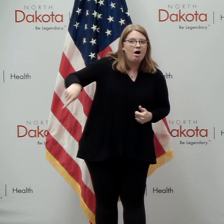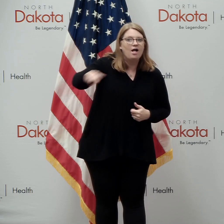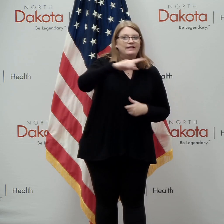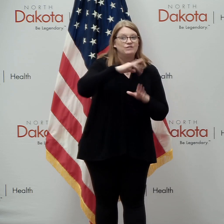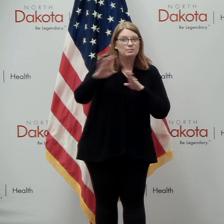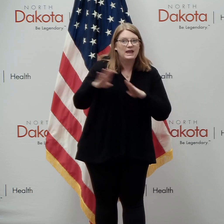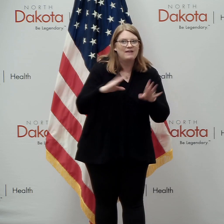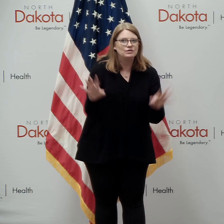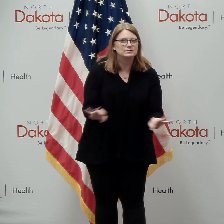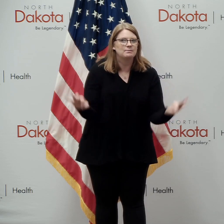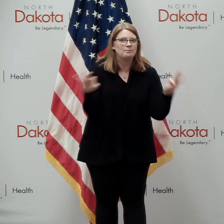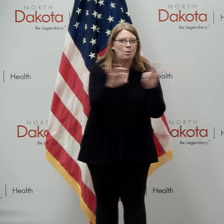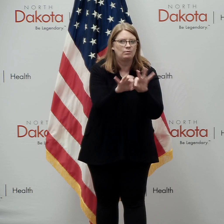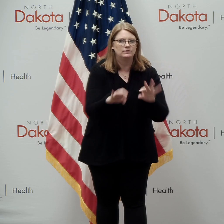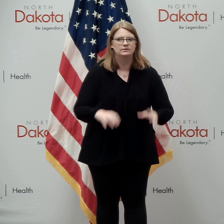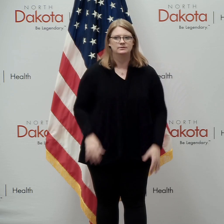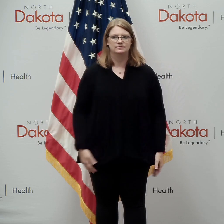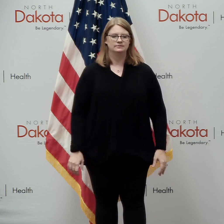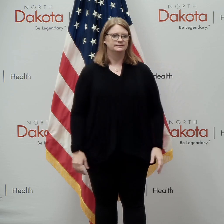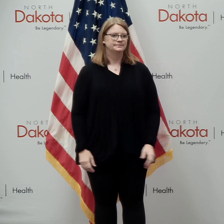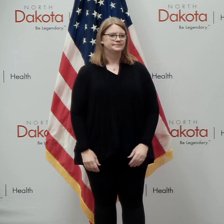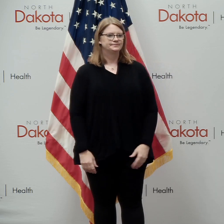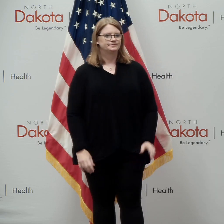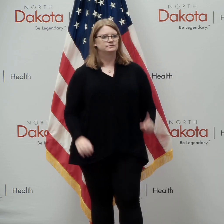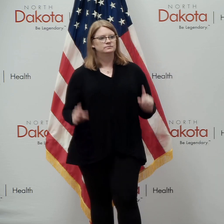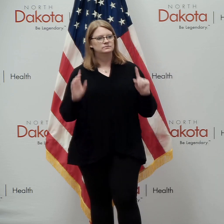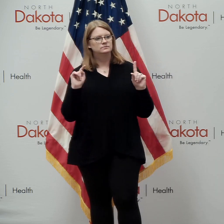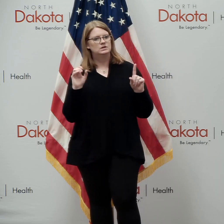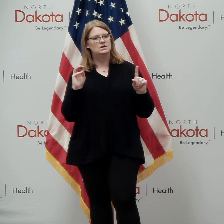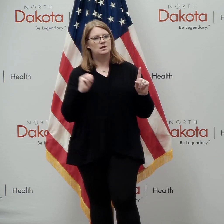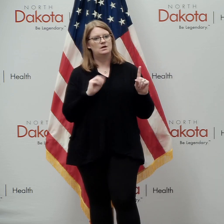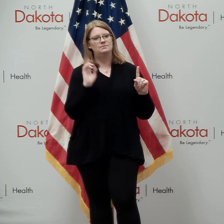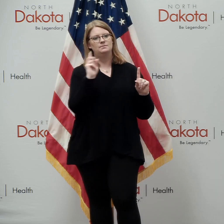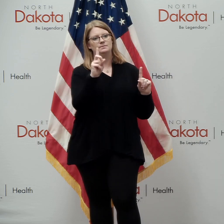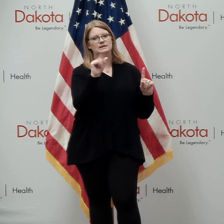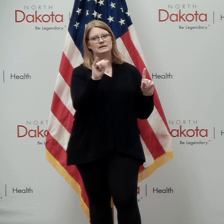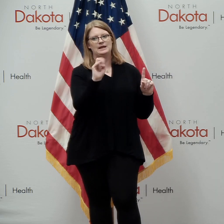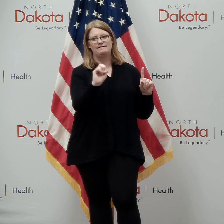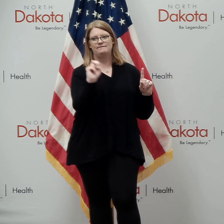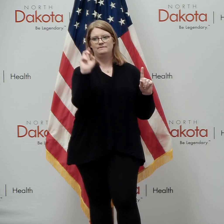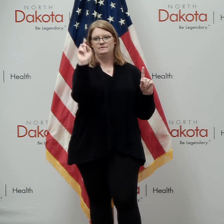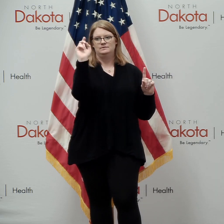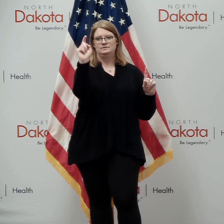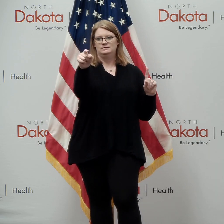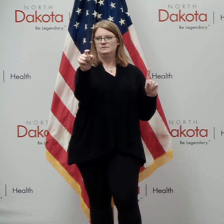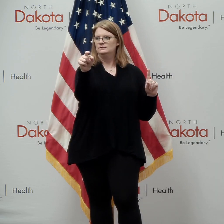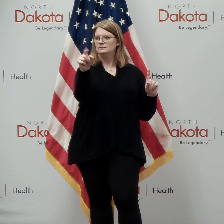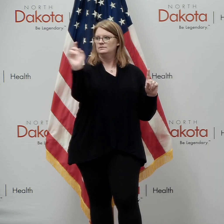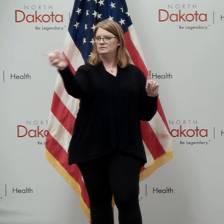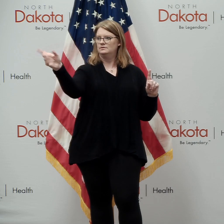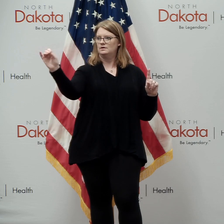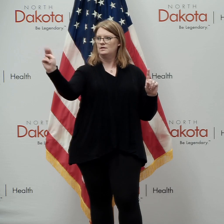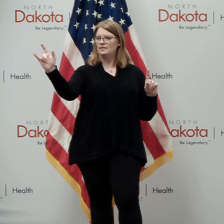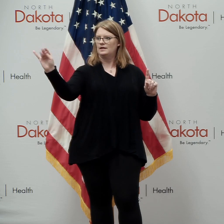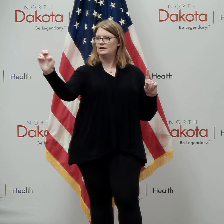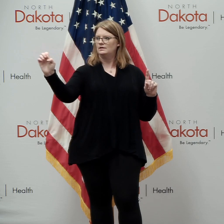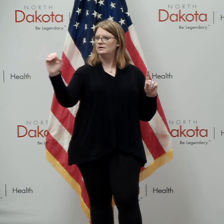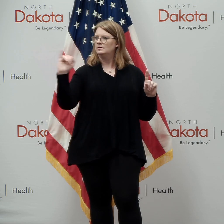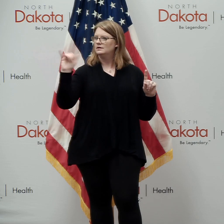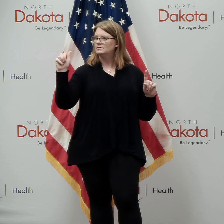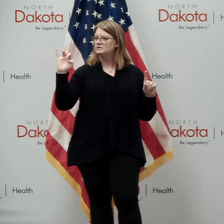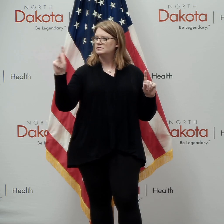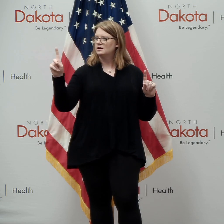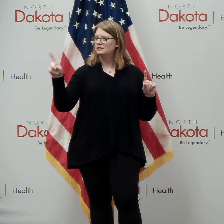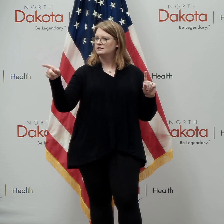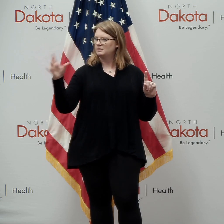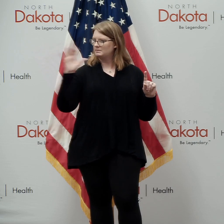So that's what we're looking for. Okay, Tom, and then Dave, and then we'll go back online. Jack, am I missing you? Have you had